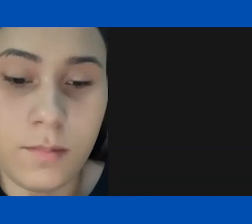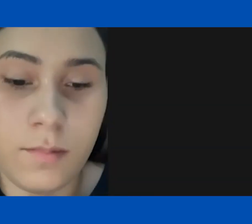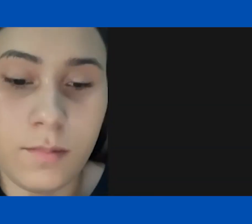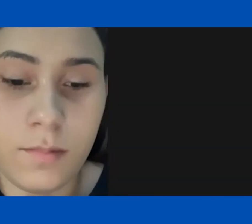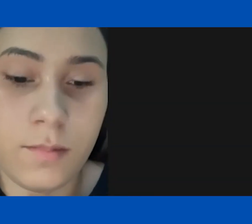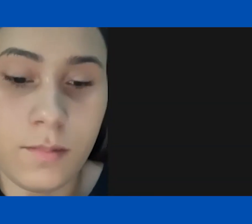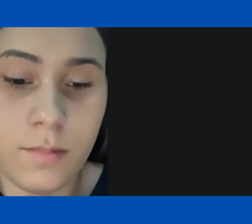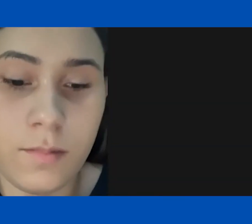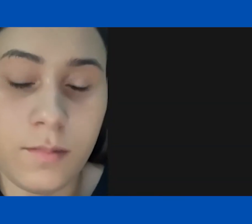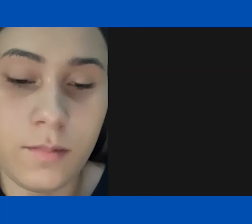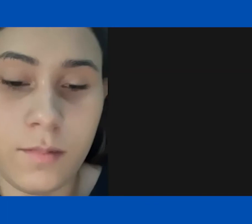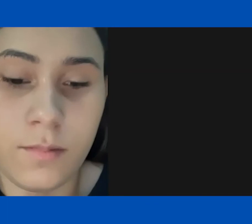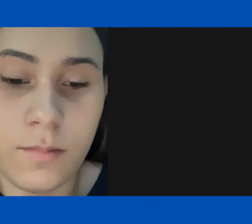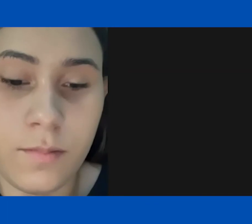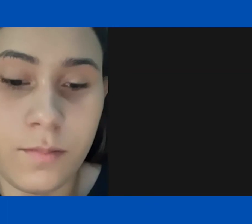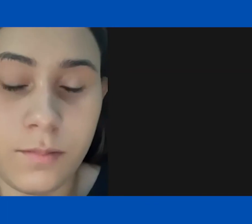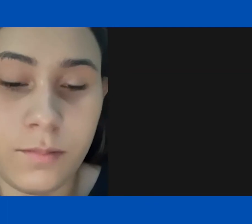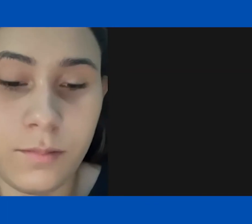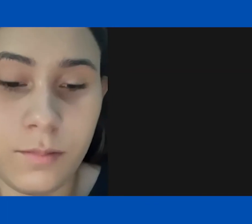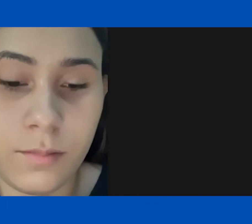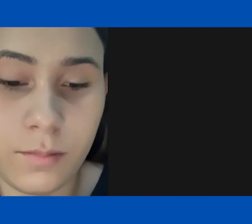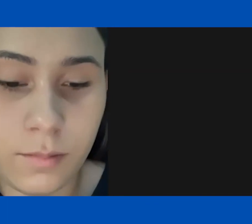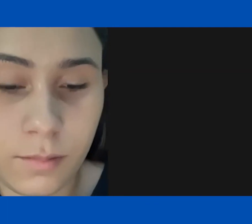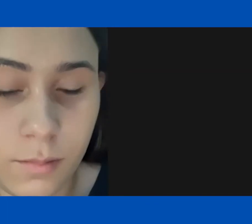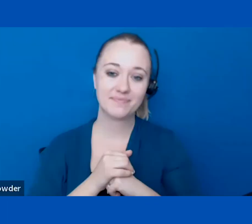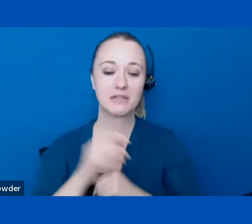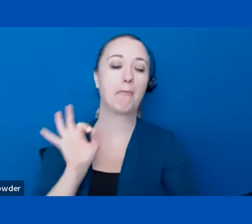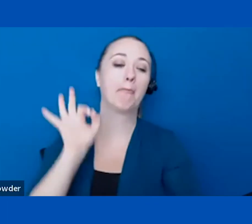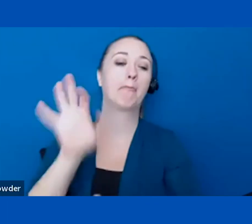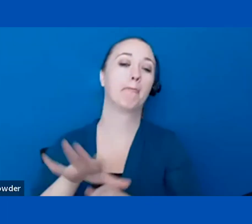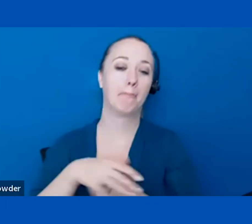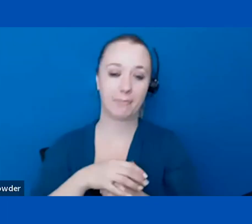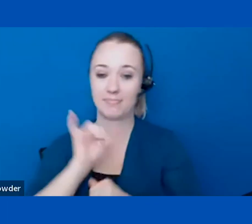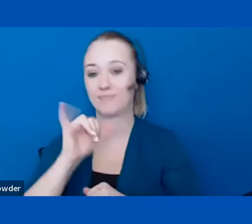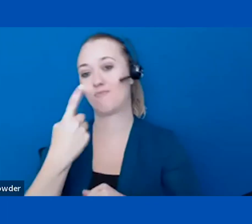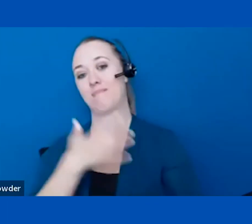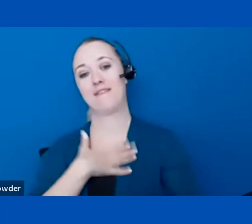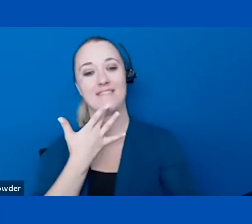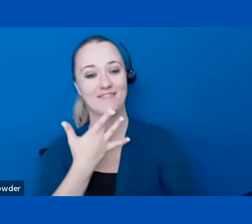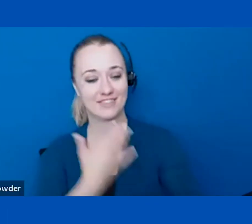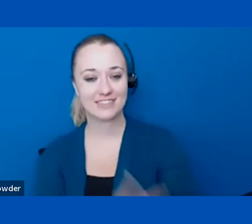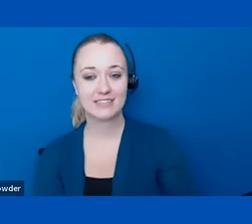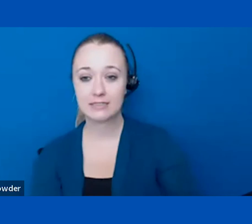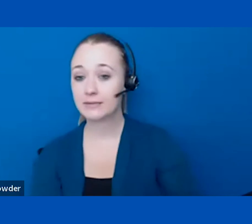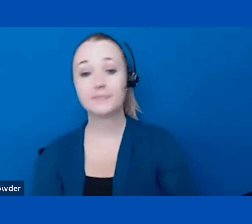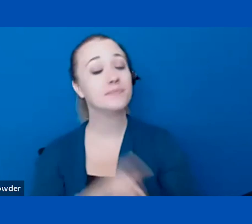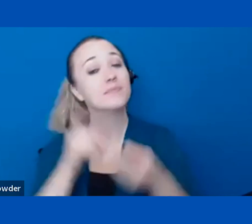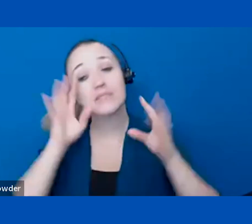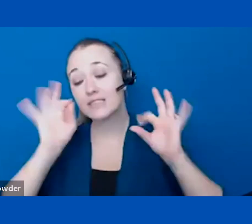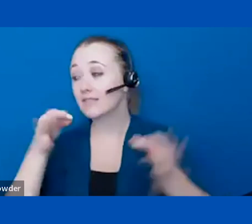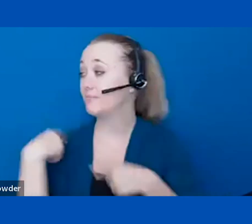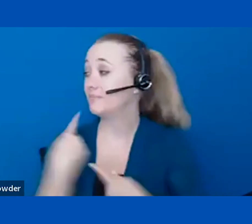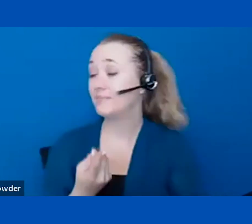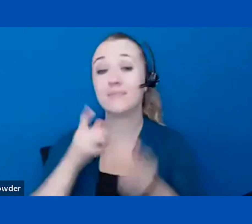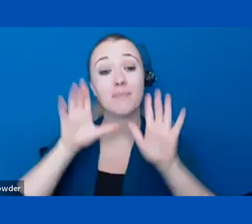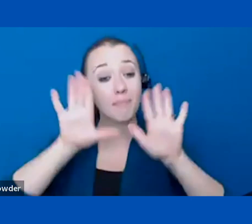achieve, because you can. So I just wanted to put that out there because that's one of my favorites. So, but it's definitely been amazing being on